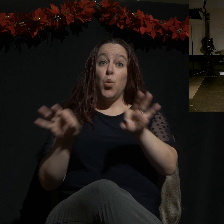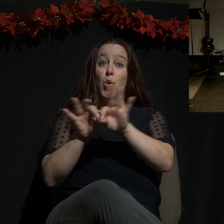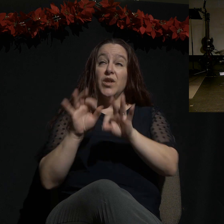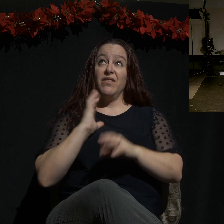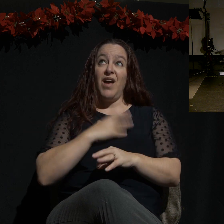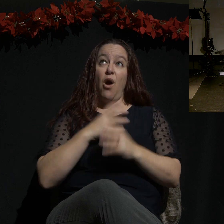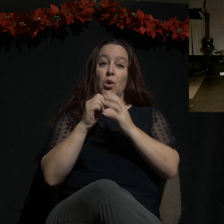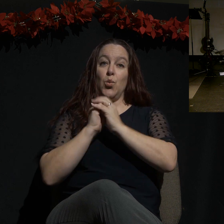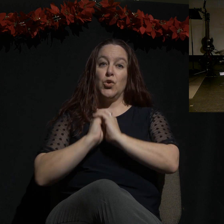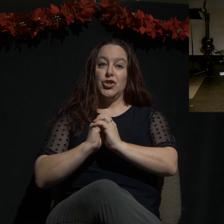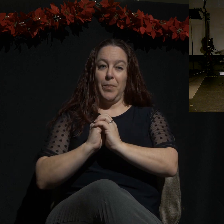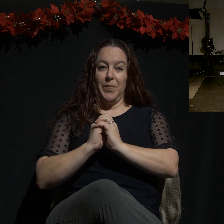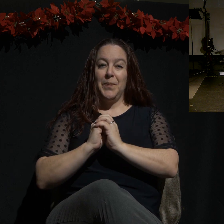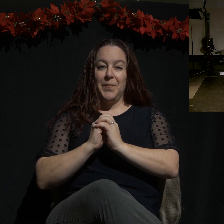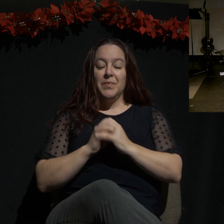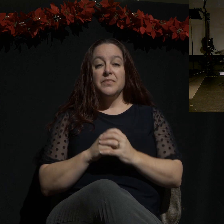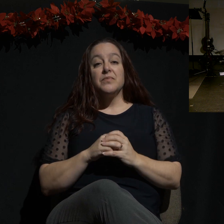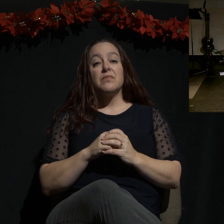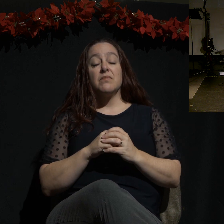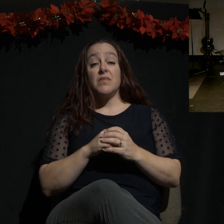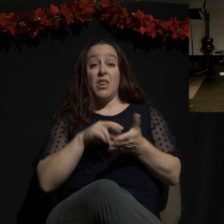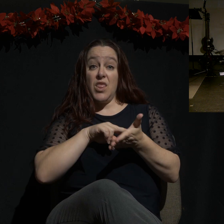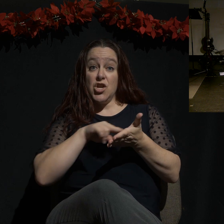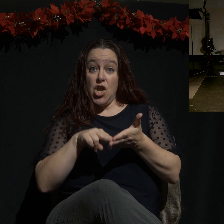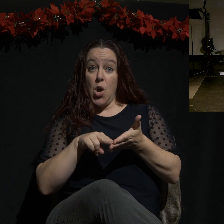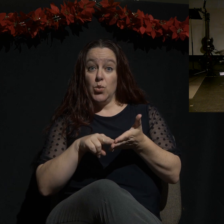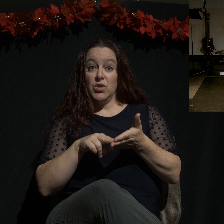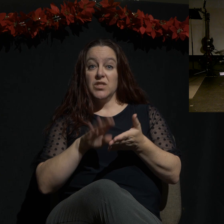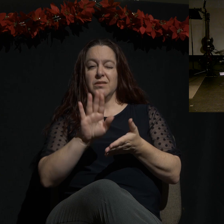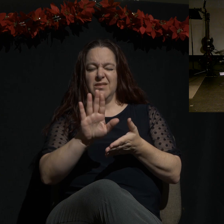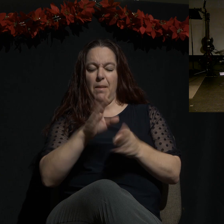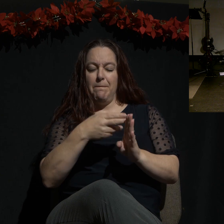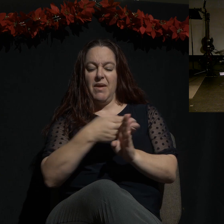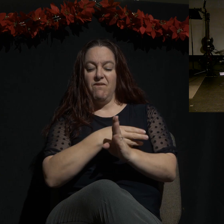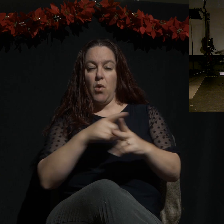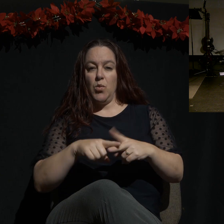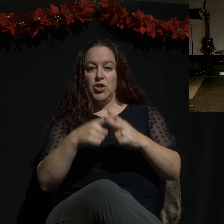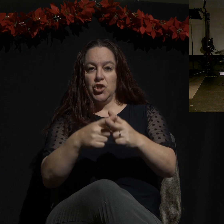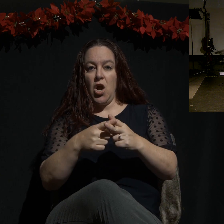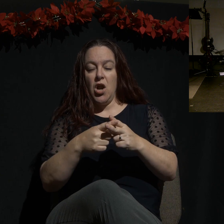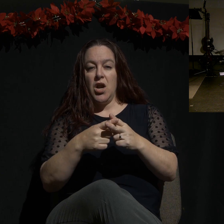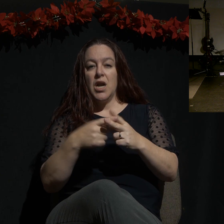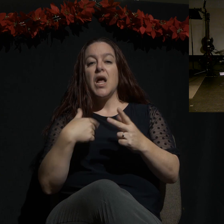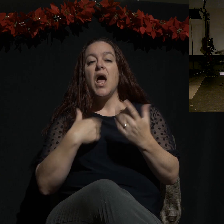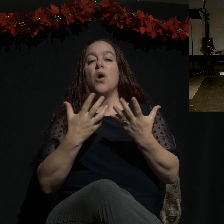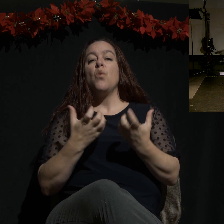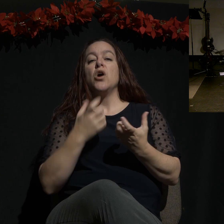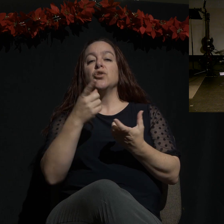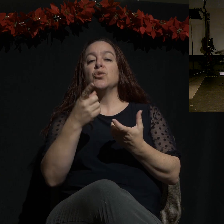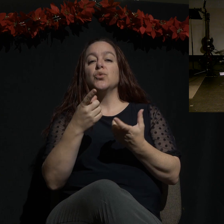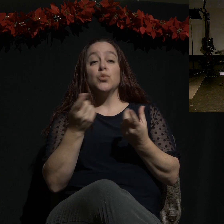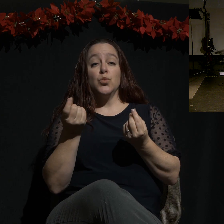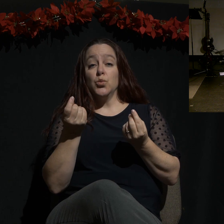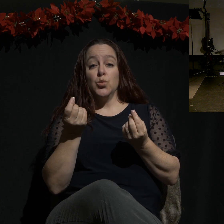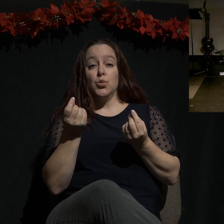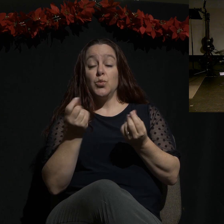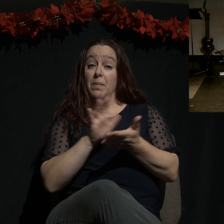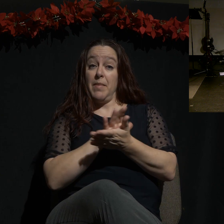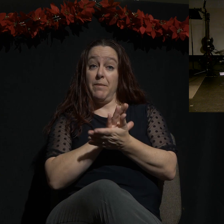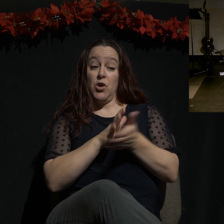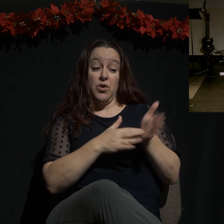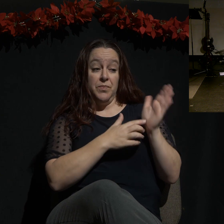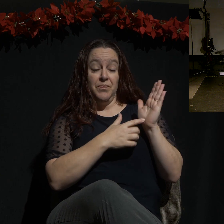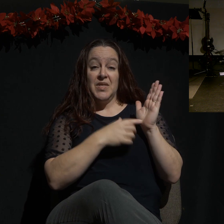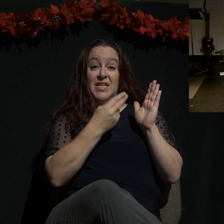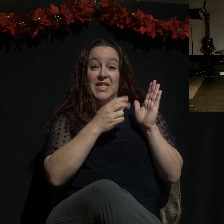Worship. So, if you have your notes, before we get started, here's what I want you to do. Take your bulletin that says,